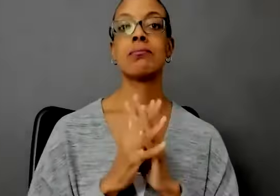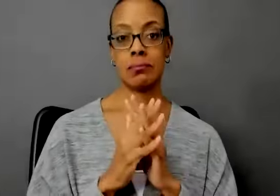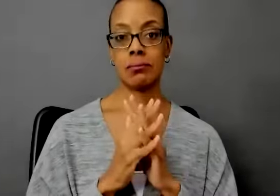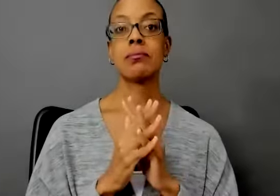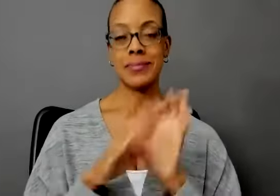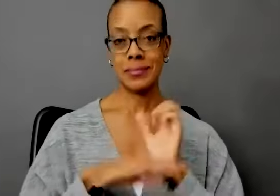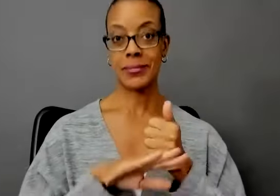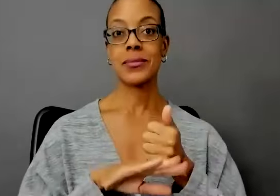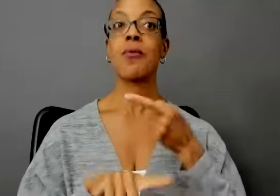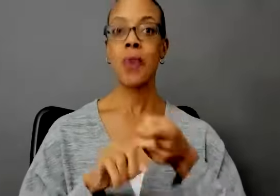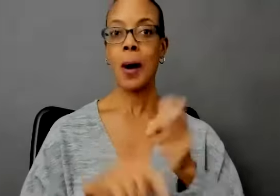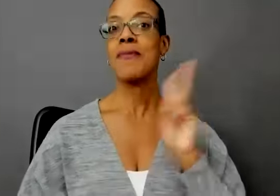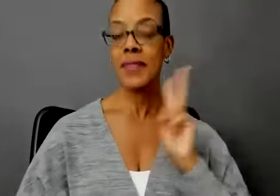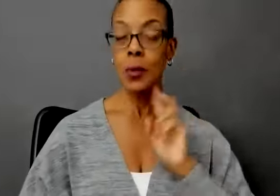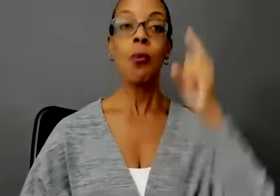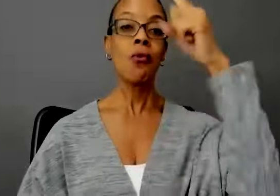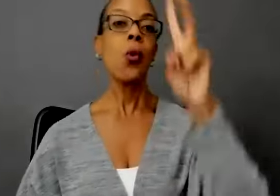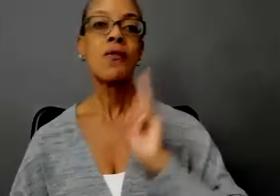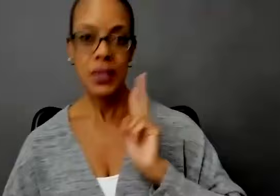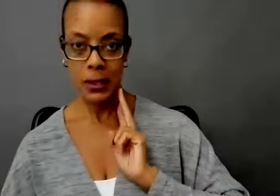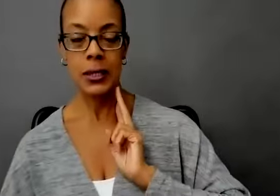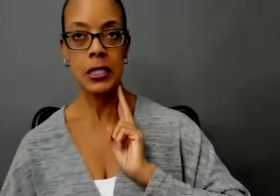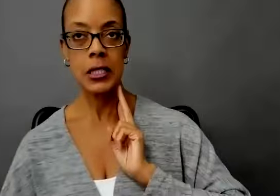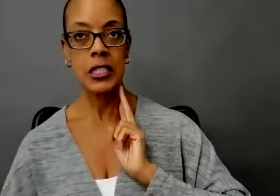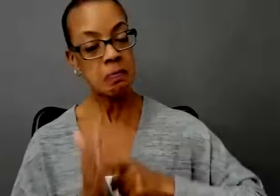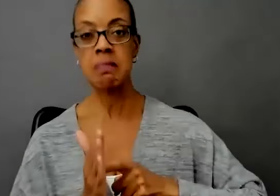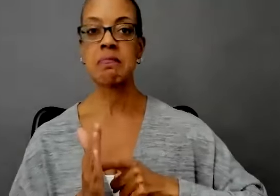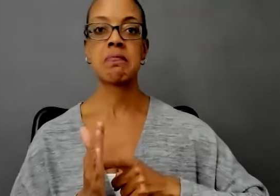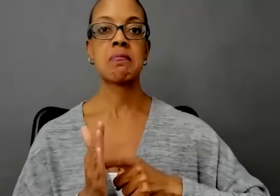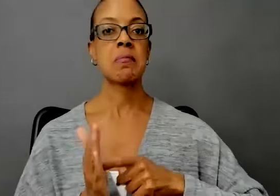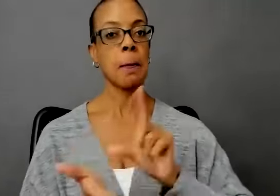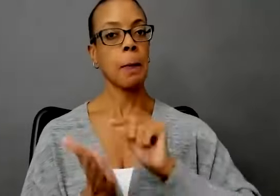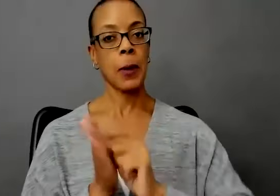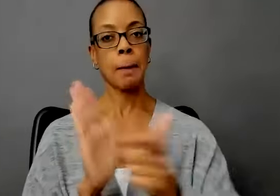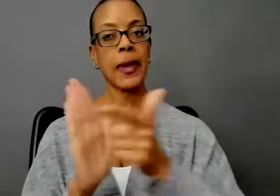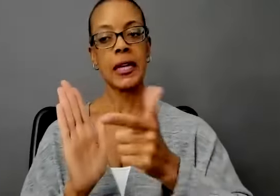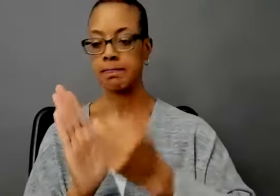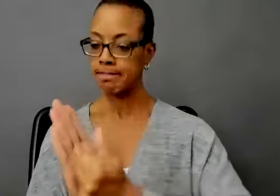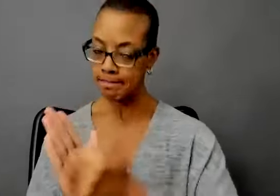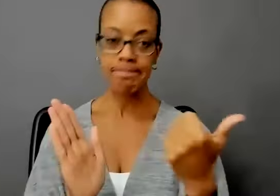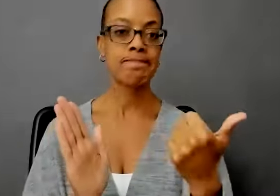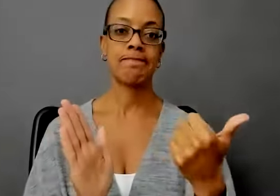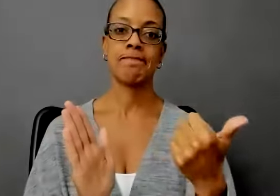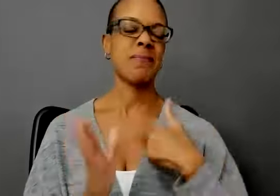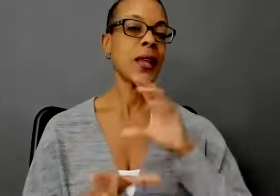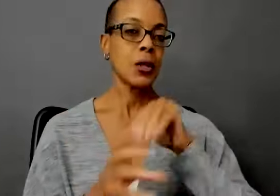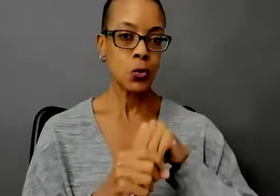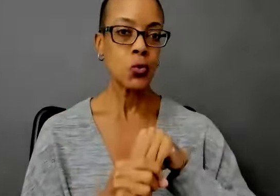for victim complainants to demand amendments to how publication bans were used. And I've just included here some of like our 5 key